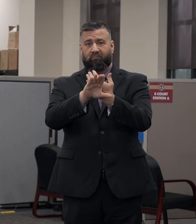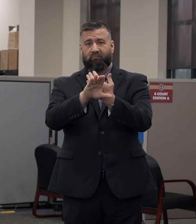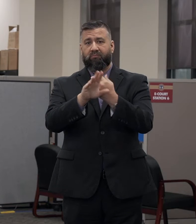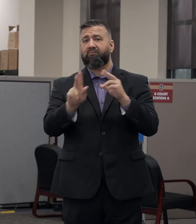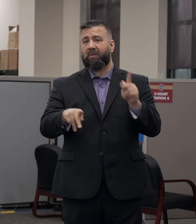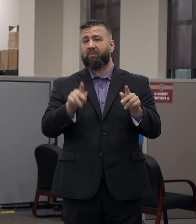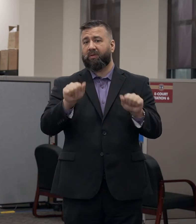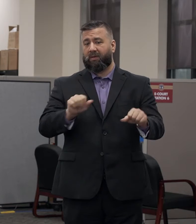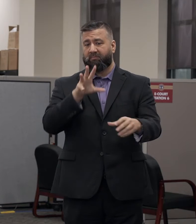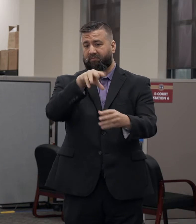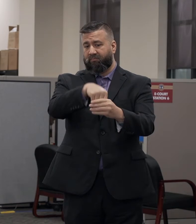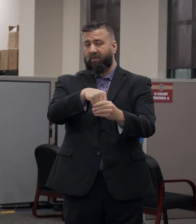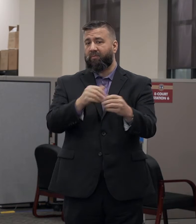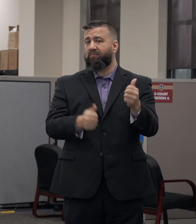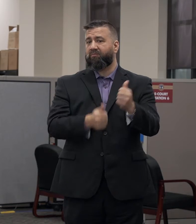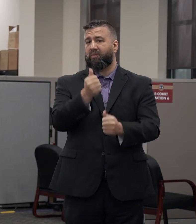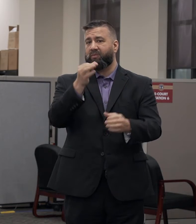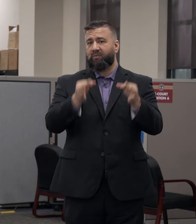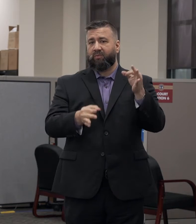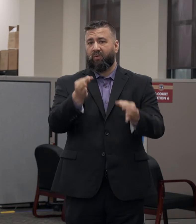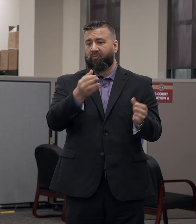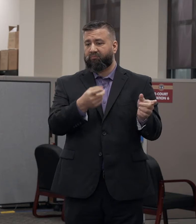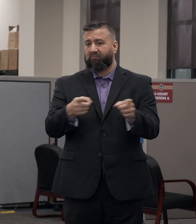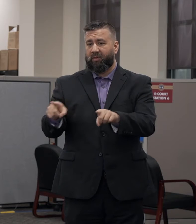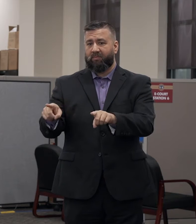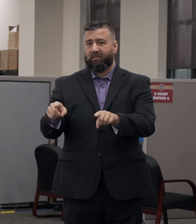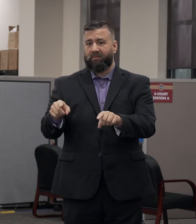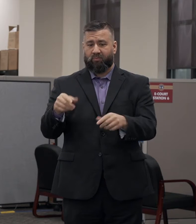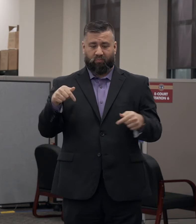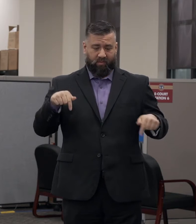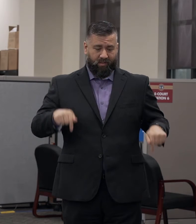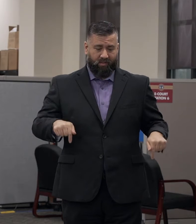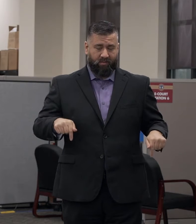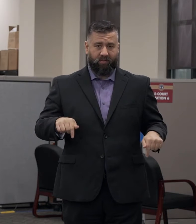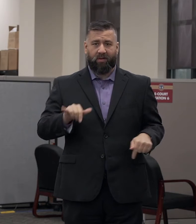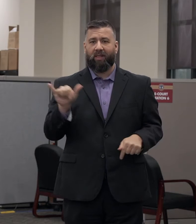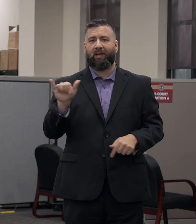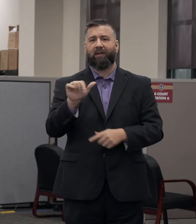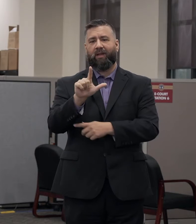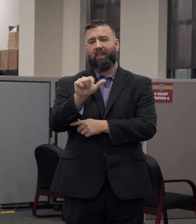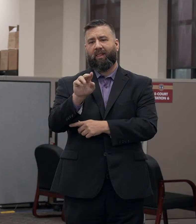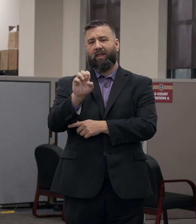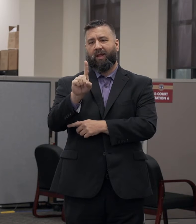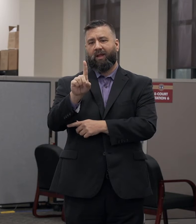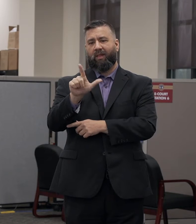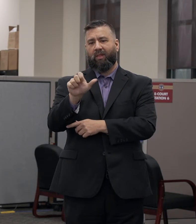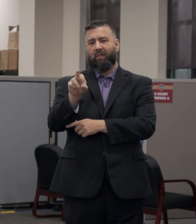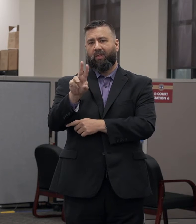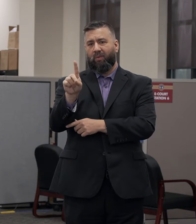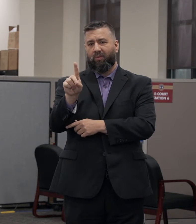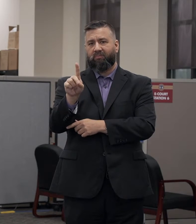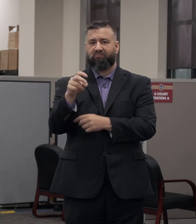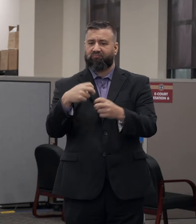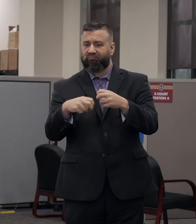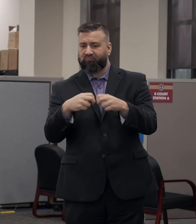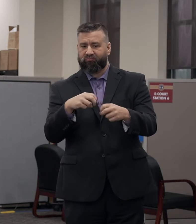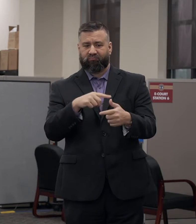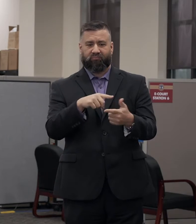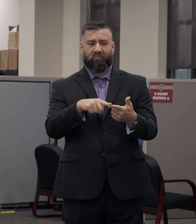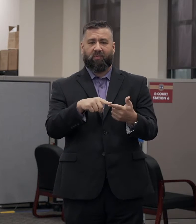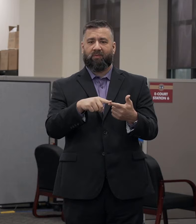court proceedings right here on the spot, like landlord-tenant matters, small claims disputes,